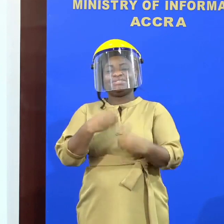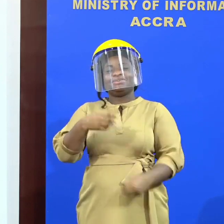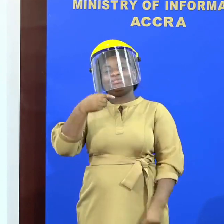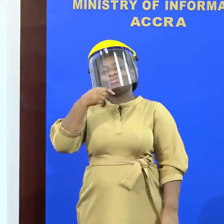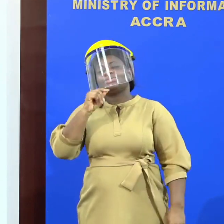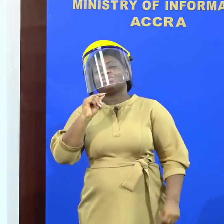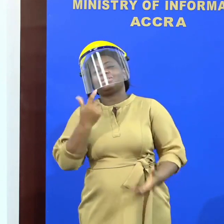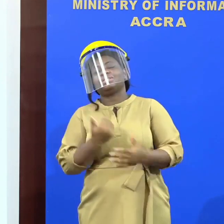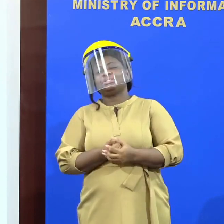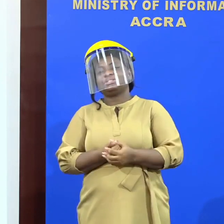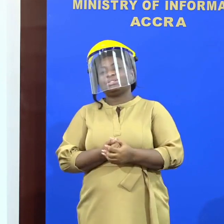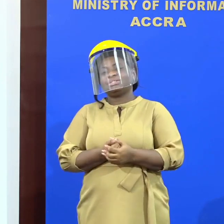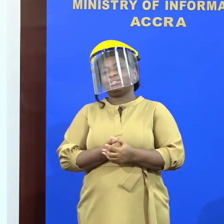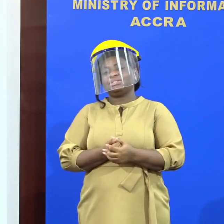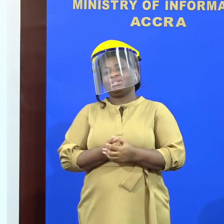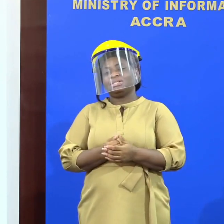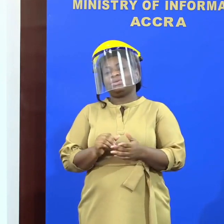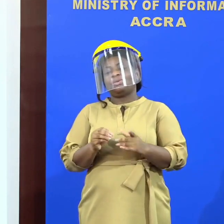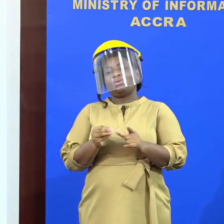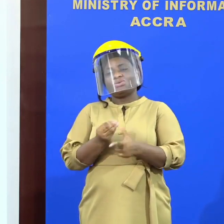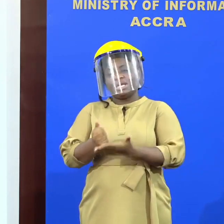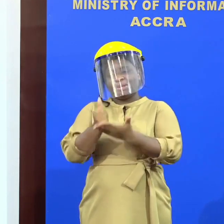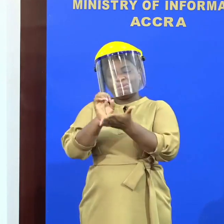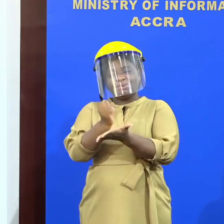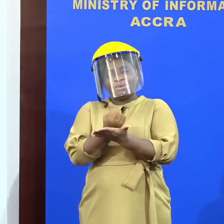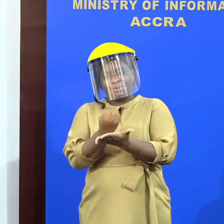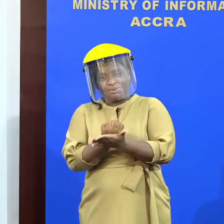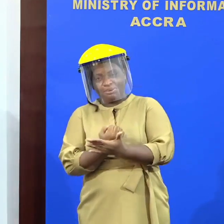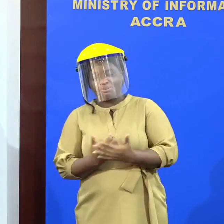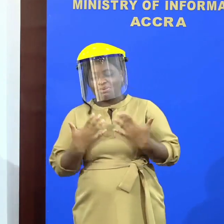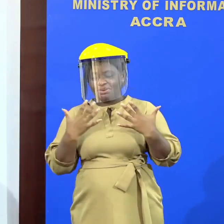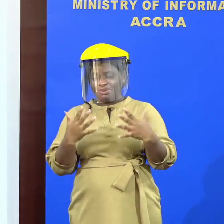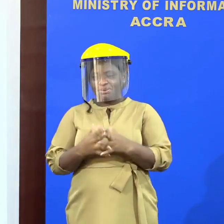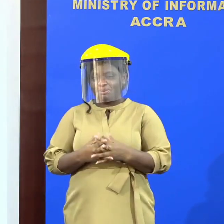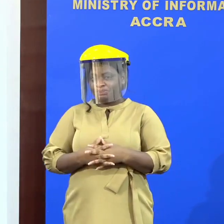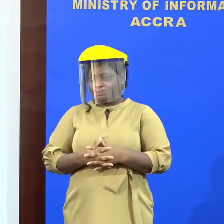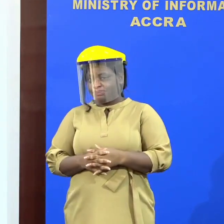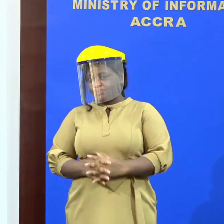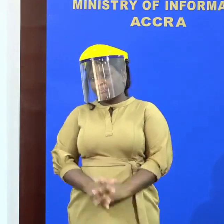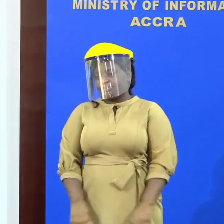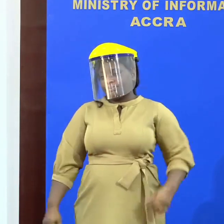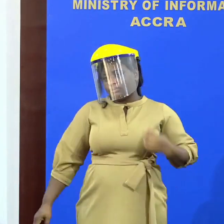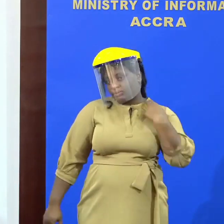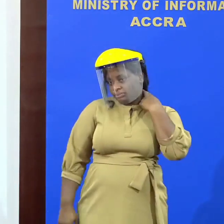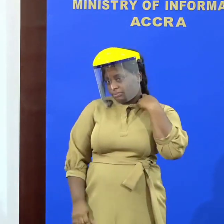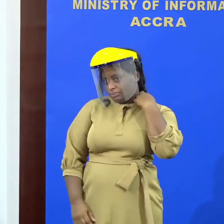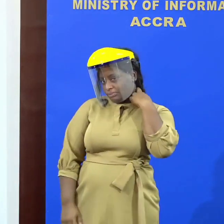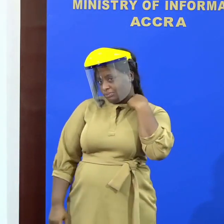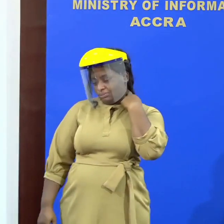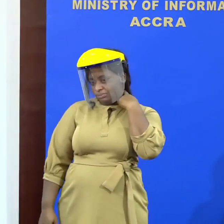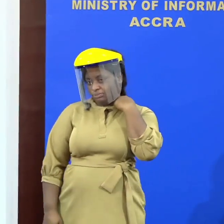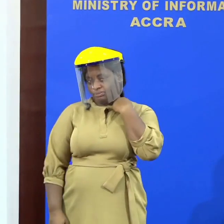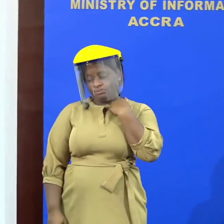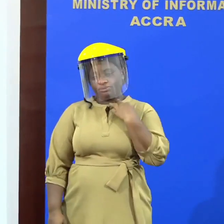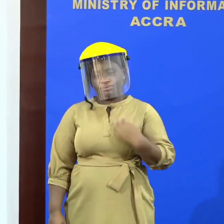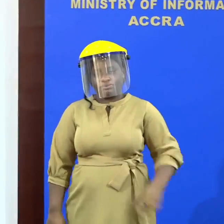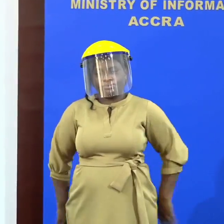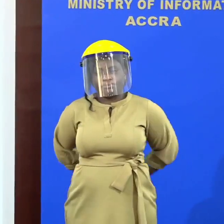also boost our economy. Thank you. Thank you. We'll take the final batch of 3 questions and wrap up. We're already behind schedule. Yes,